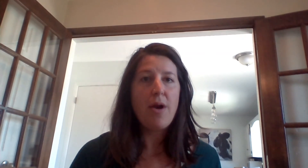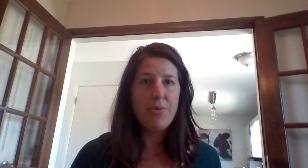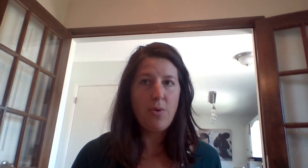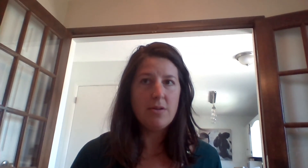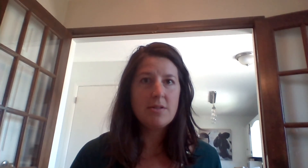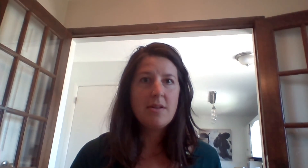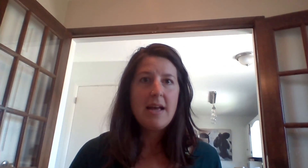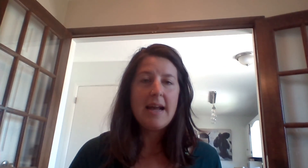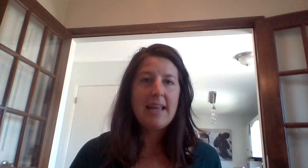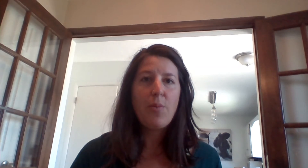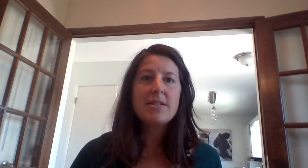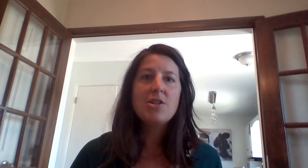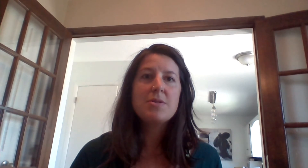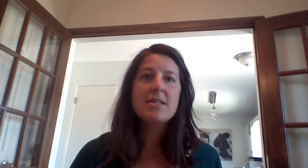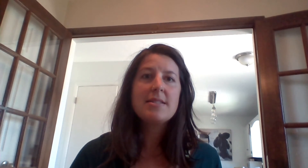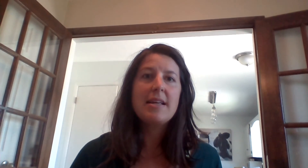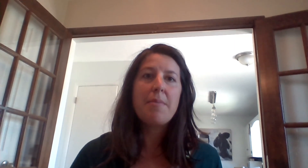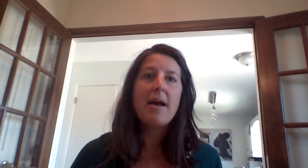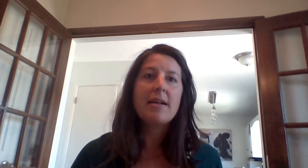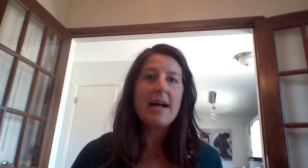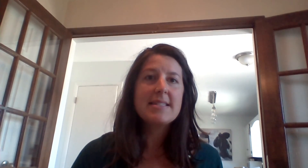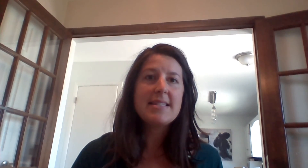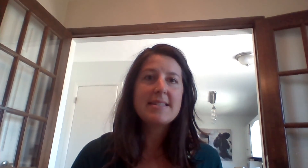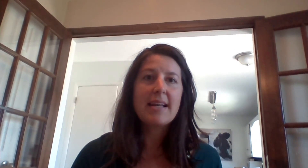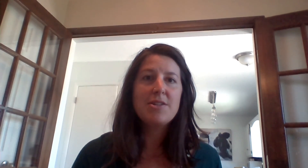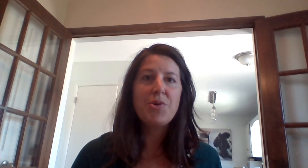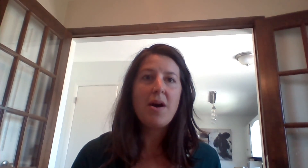the world. I can't wait to use this in my classes as I continue on as an